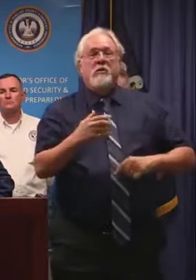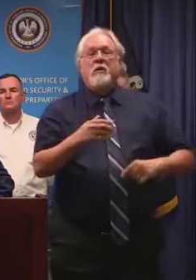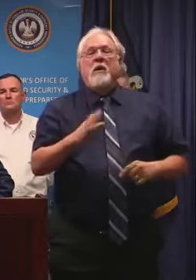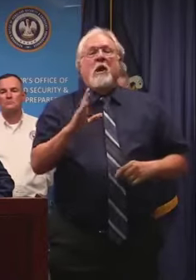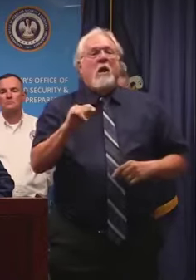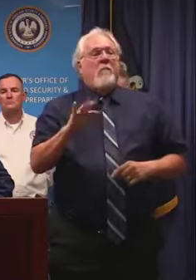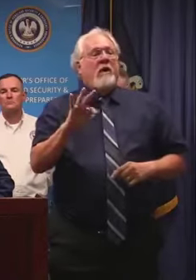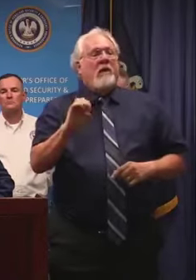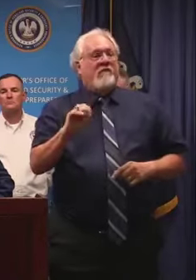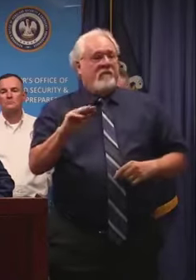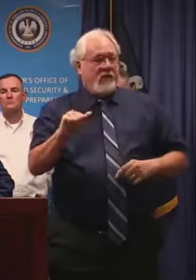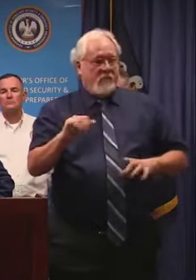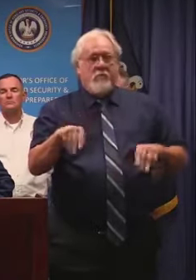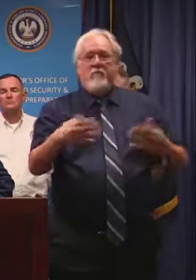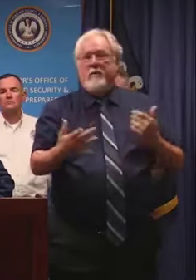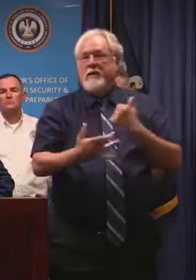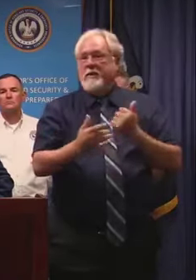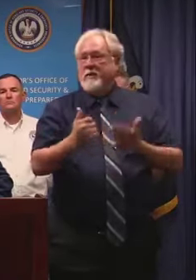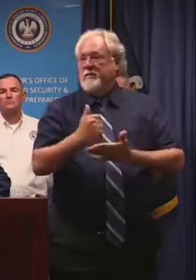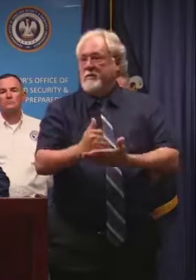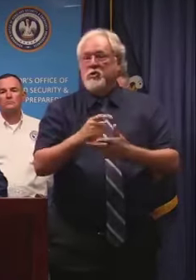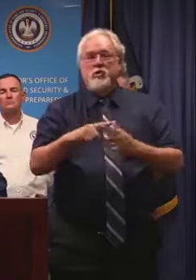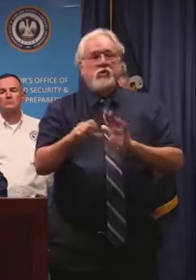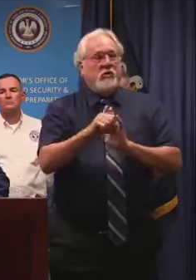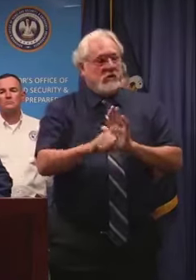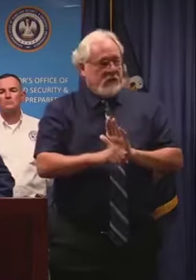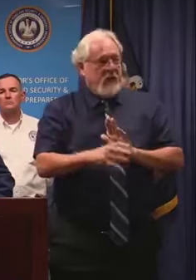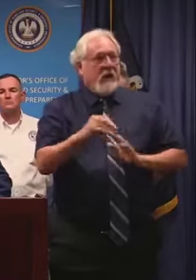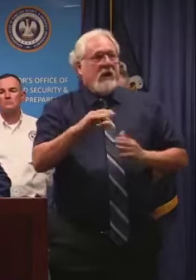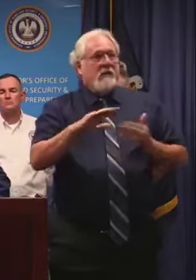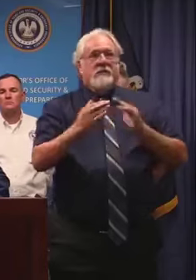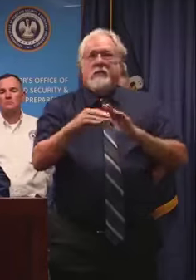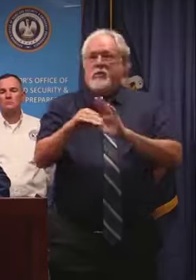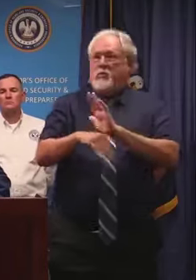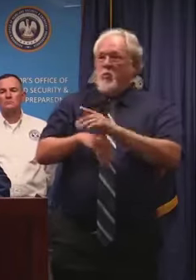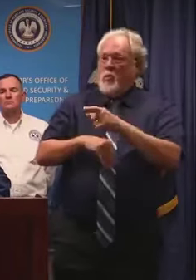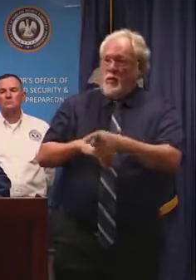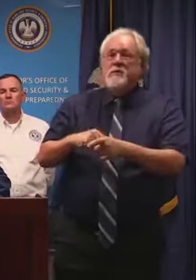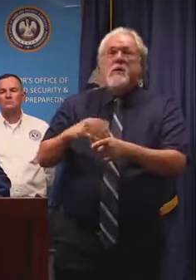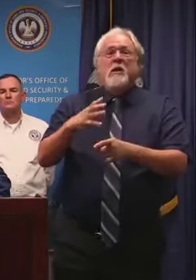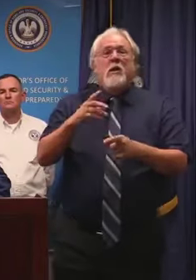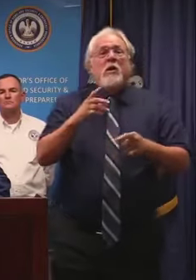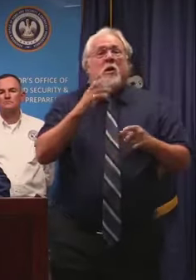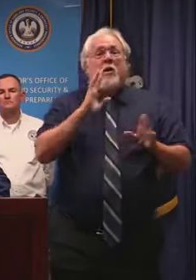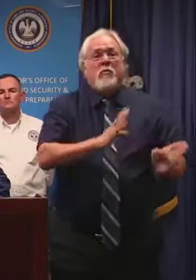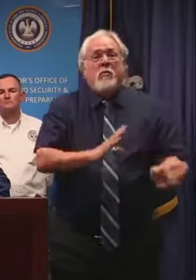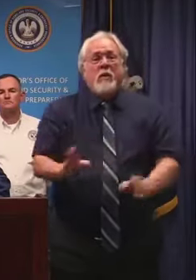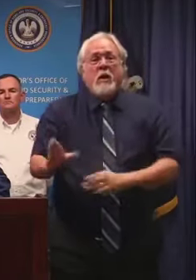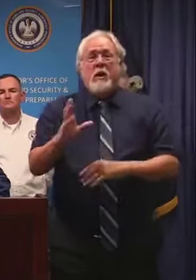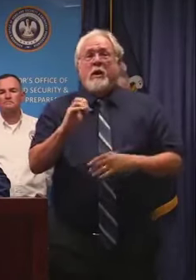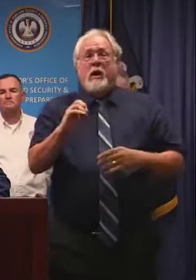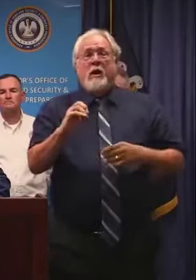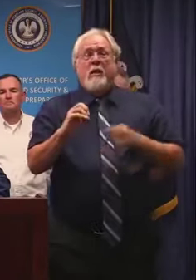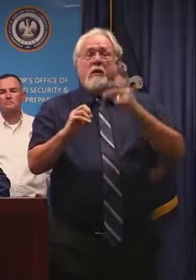But FEMA is providing technical assistance to the state and the city of New Orleans in preparation, as well